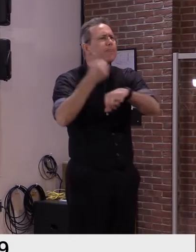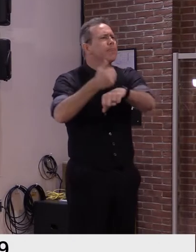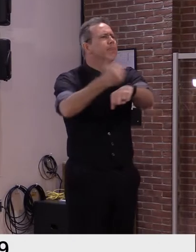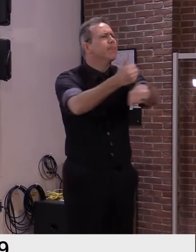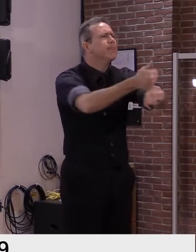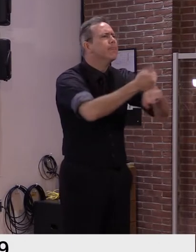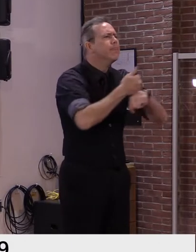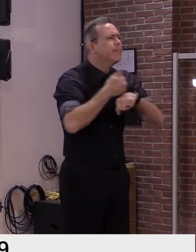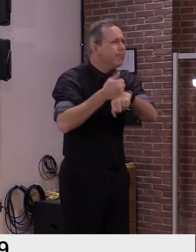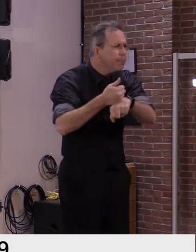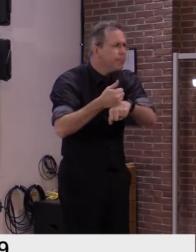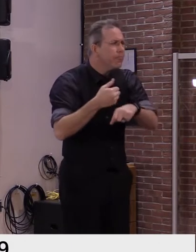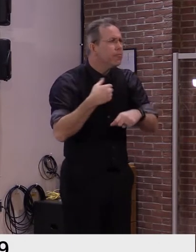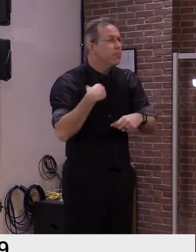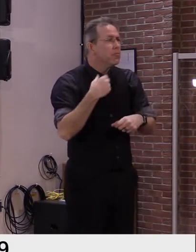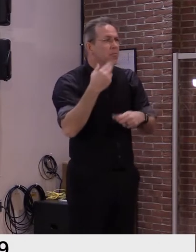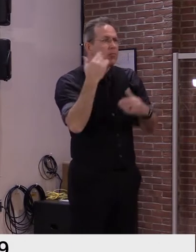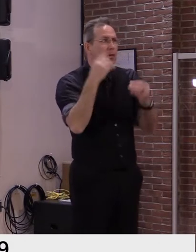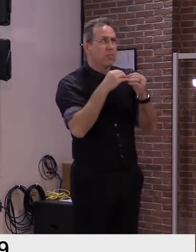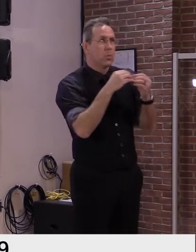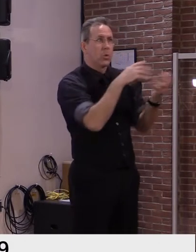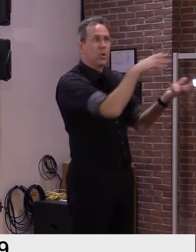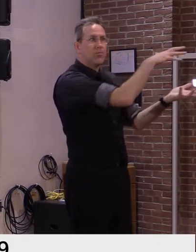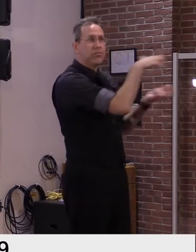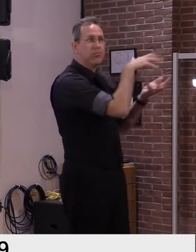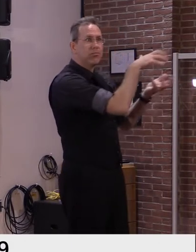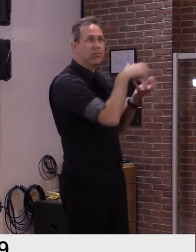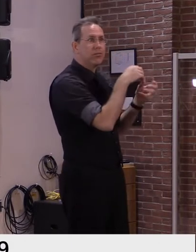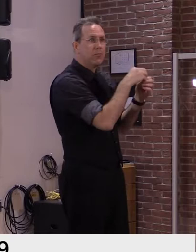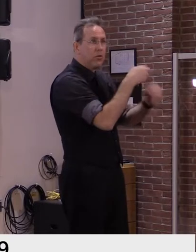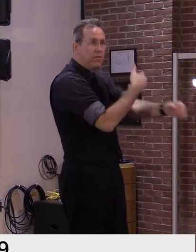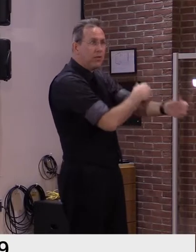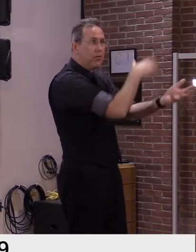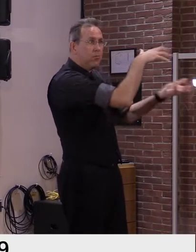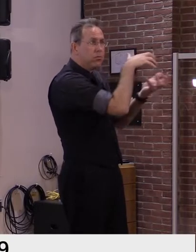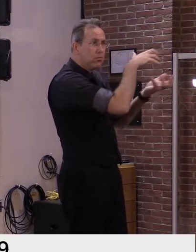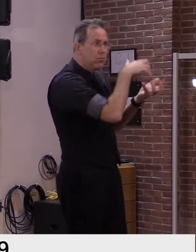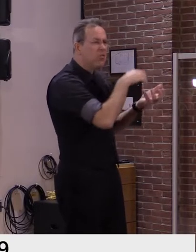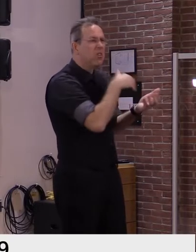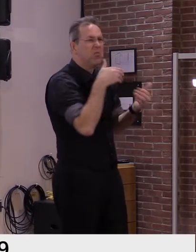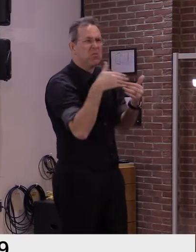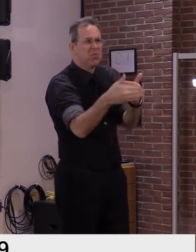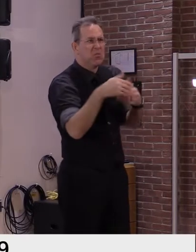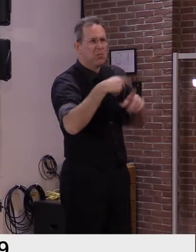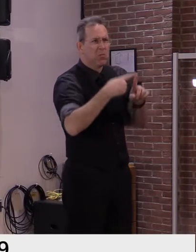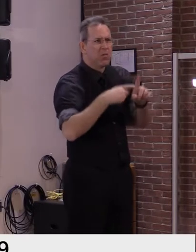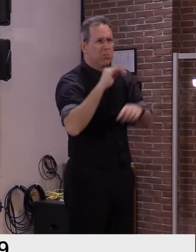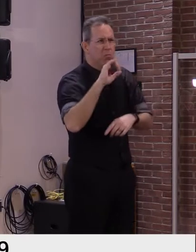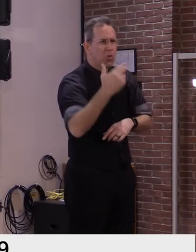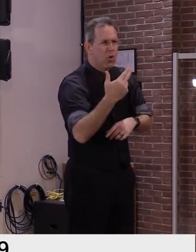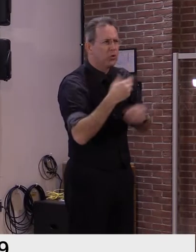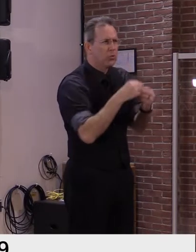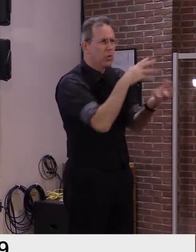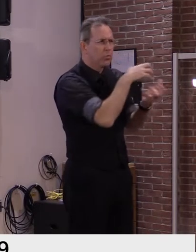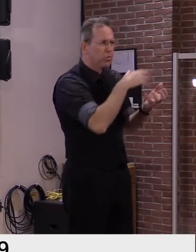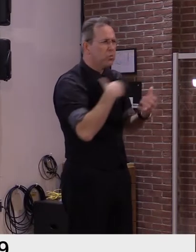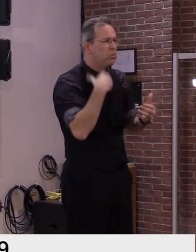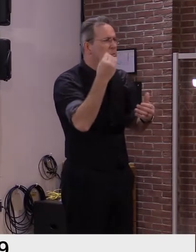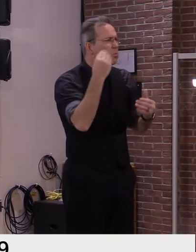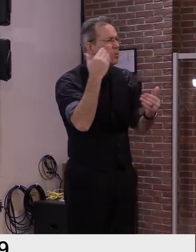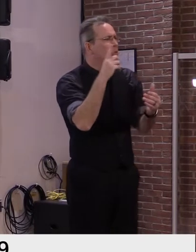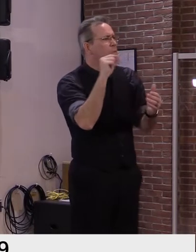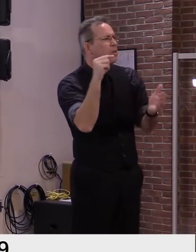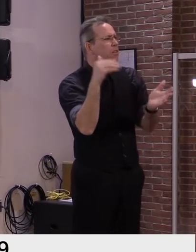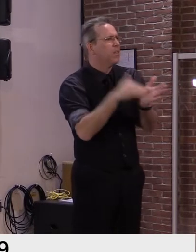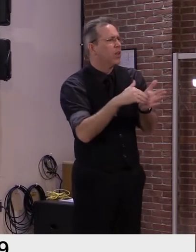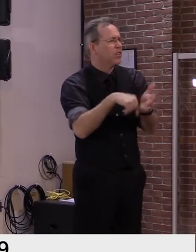in vaccine throughout the month of March. We anticipate receiving over 20,000 first doses this week, with